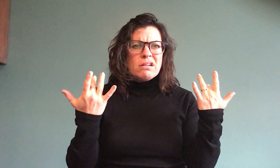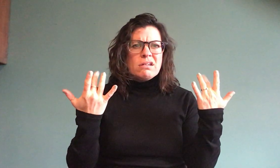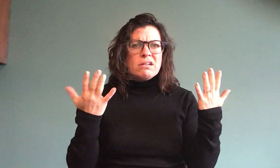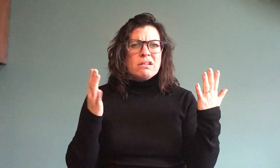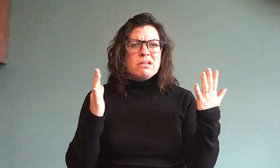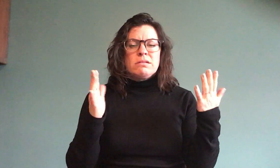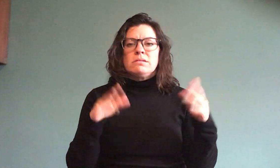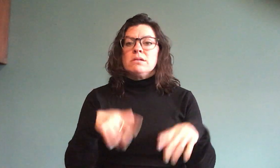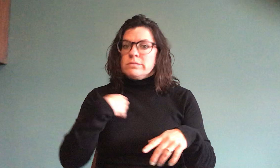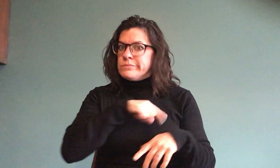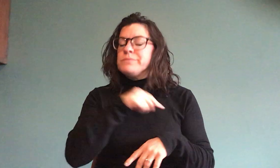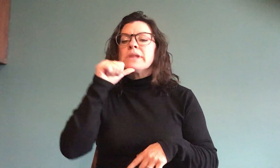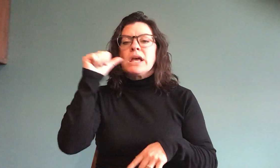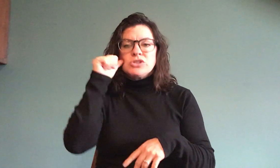Okay, do's and don'ts of ladders.